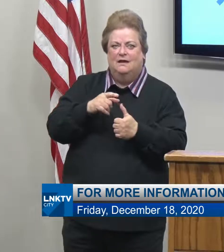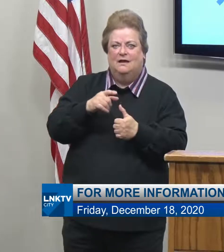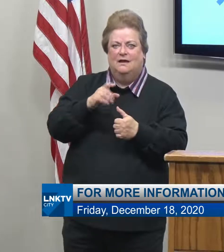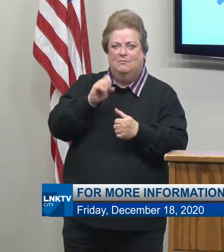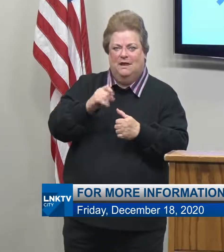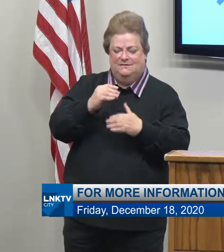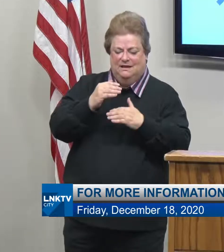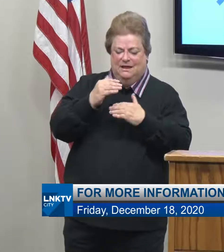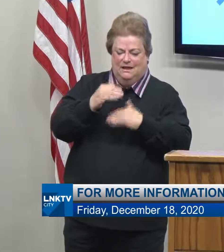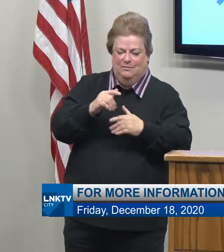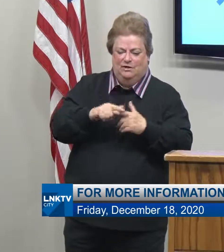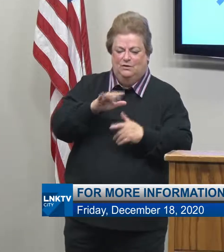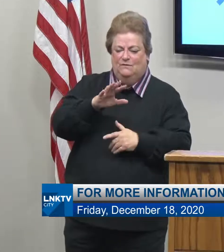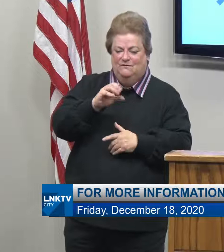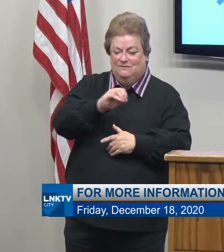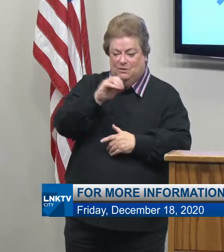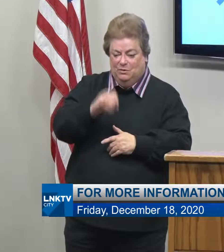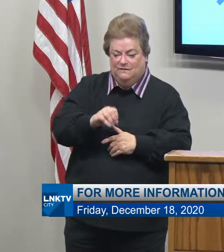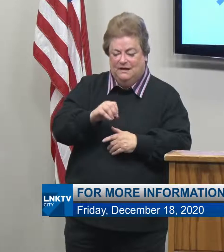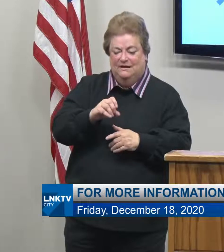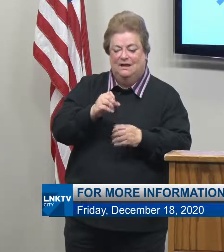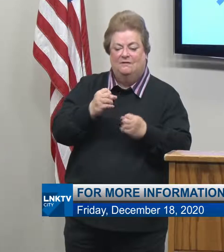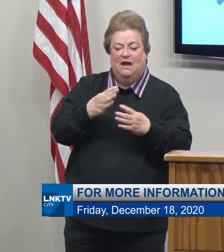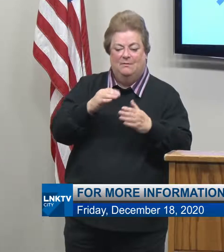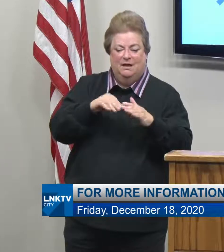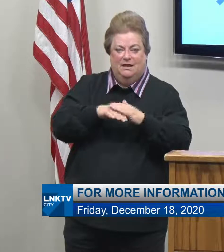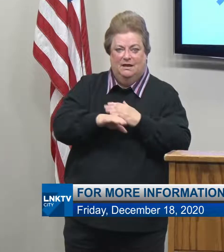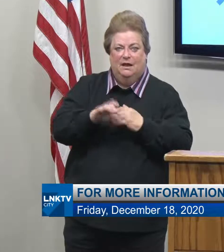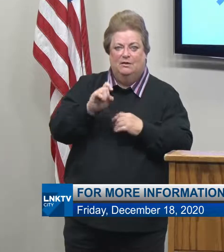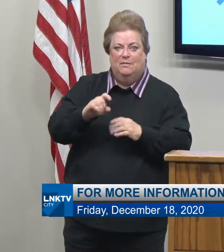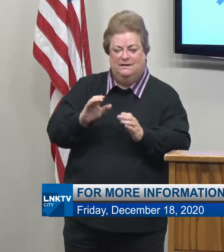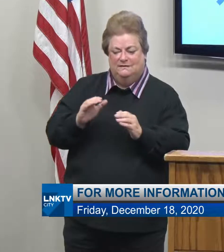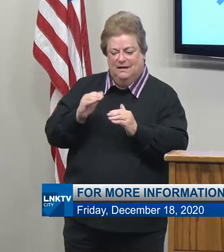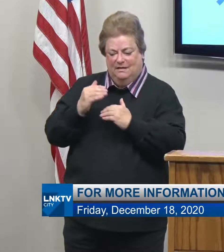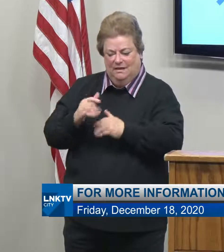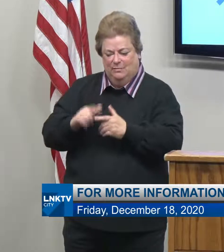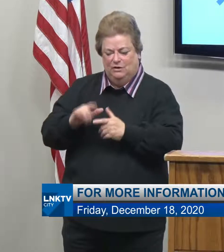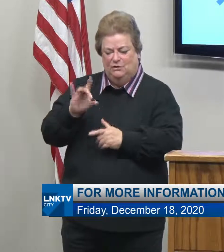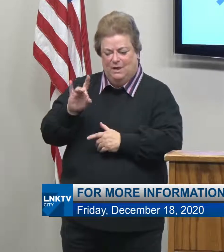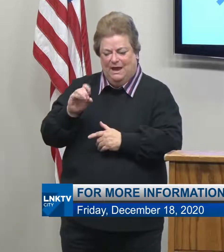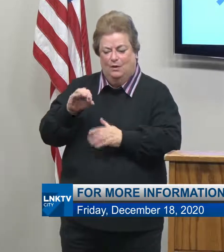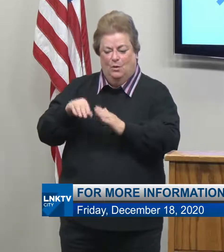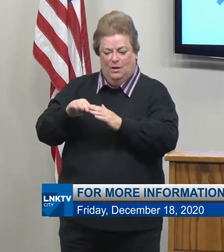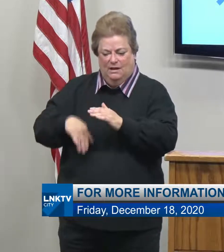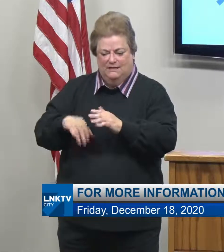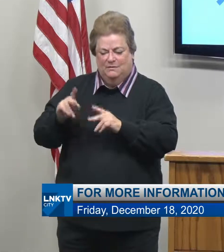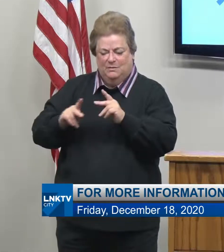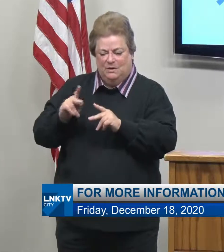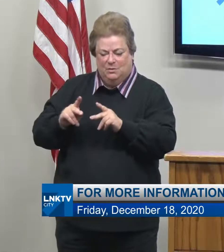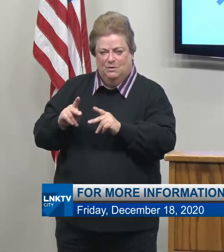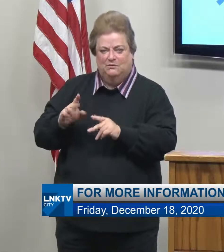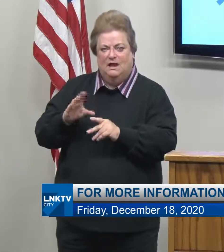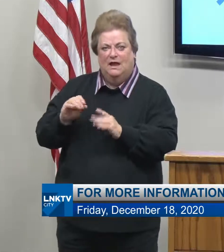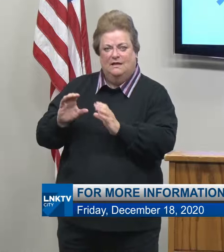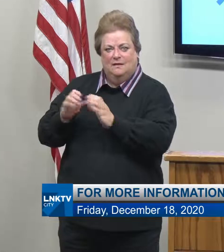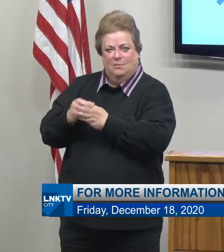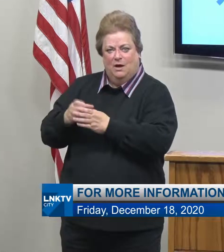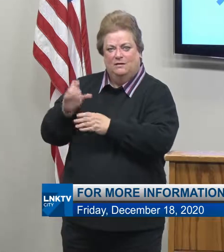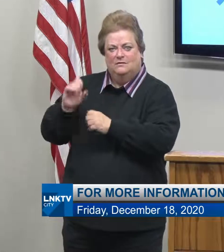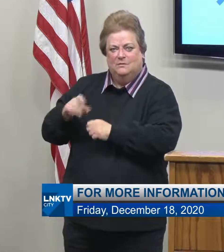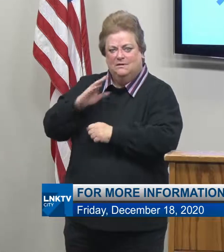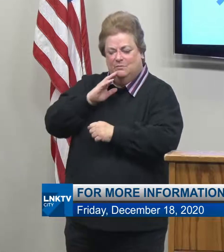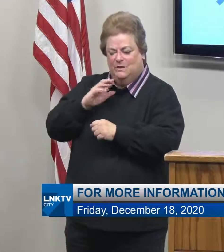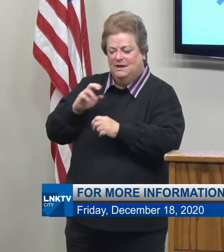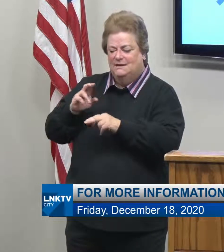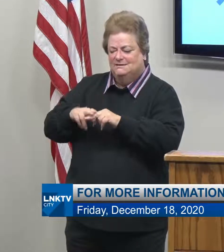to 50% of capacity. Parties must consist of 8 or fewer individuals, and the parties must remain at least